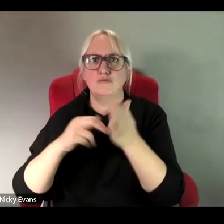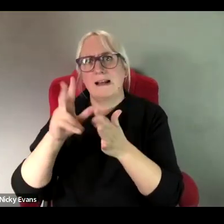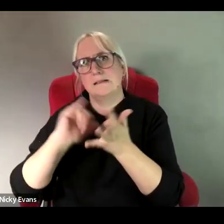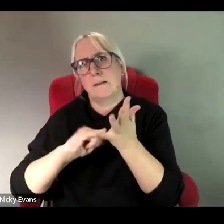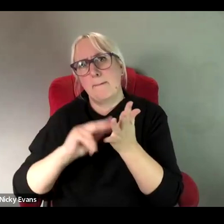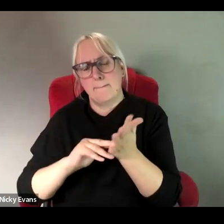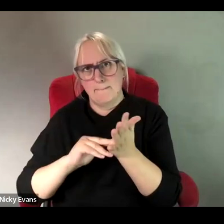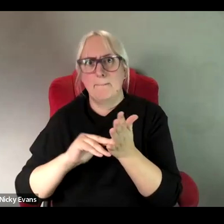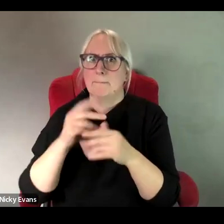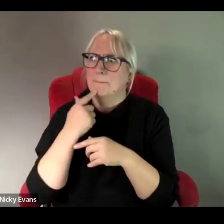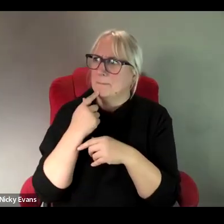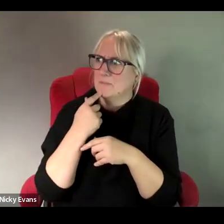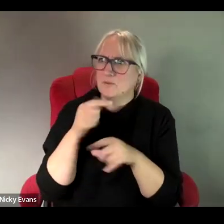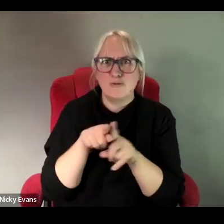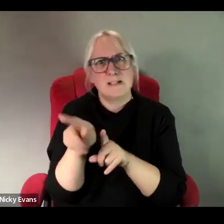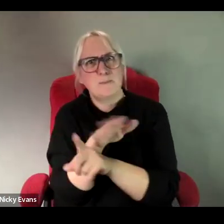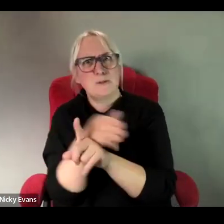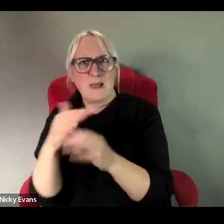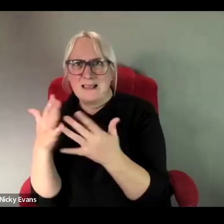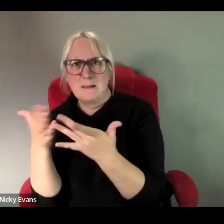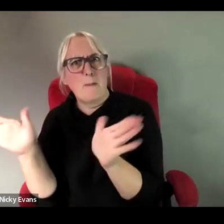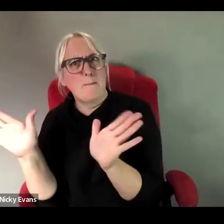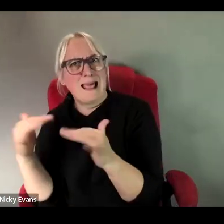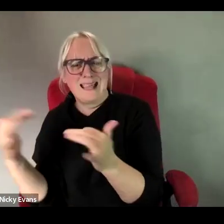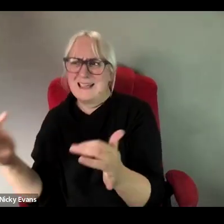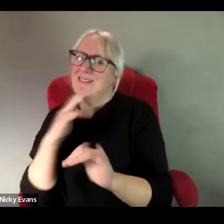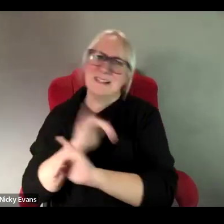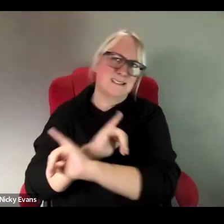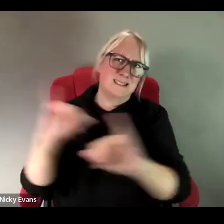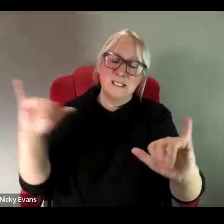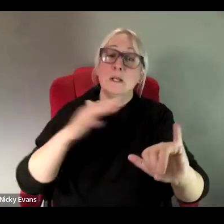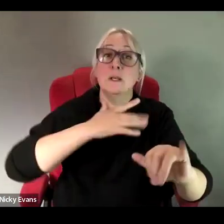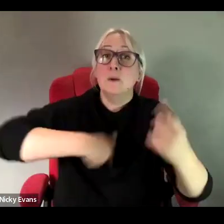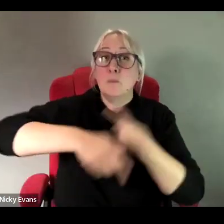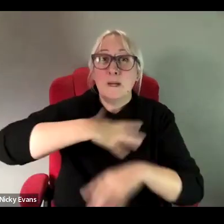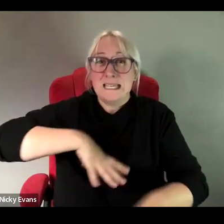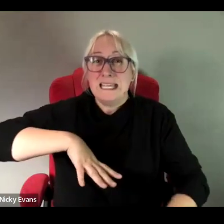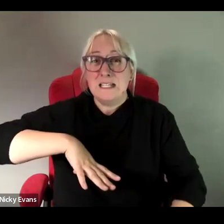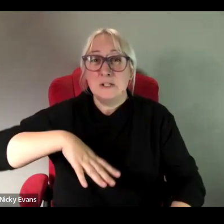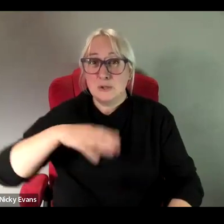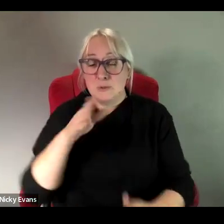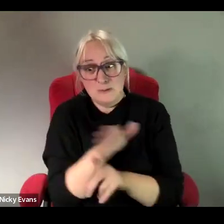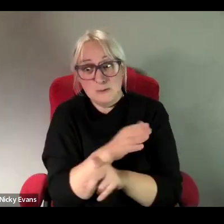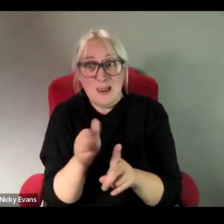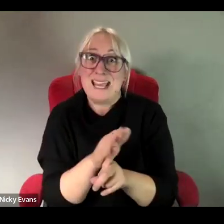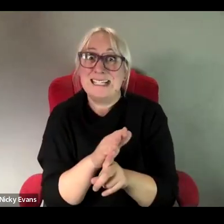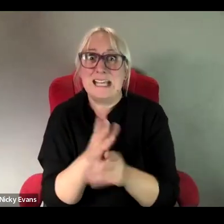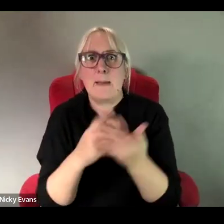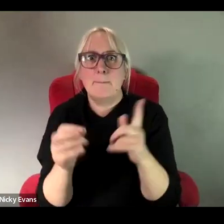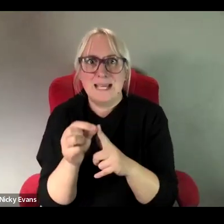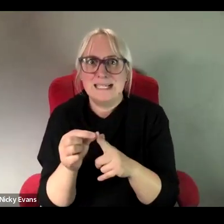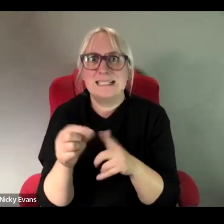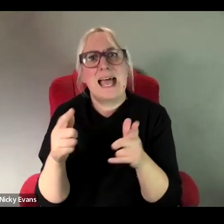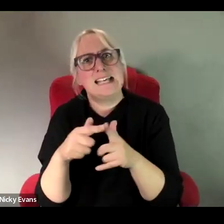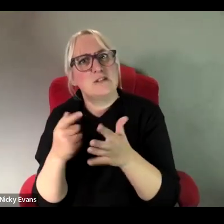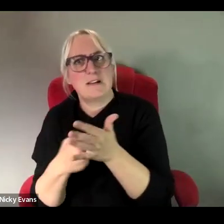quite frankly, is disgraceful. And we need to prove to the MPs that the public doesn't know who Esther Rantzen is. And I'm convinced that easily can be